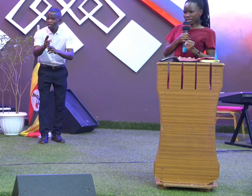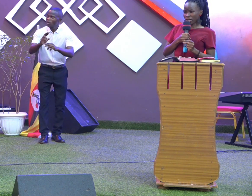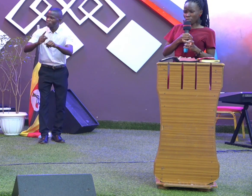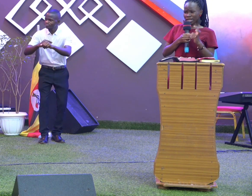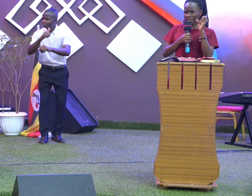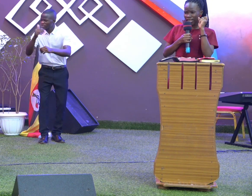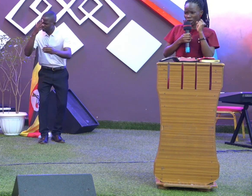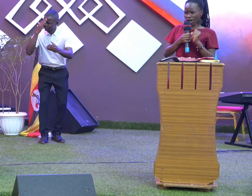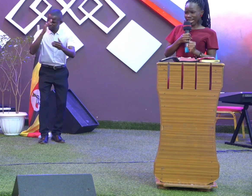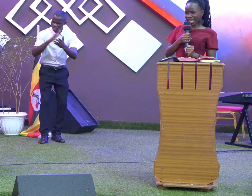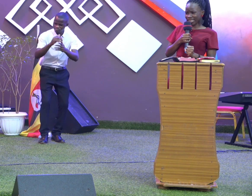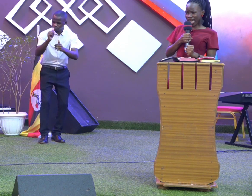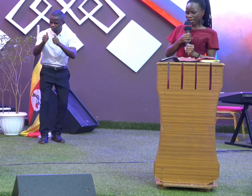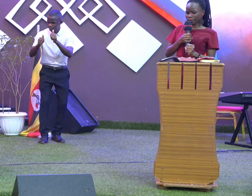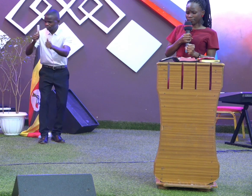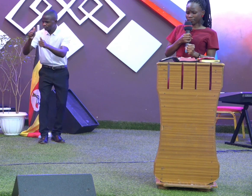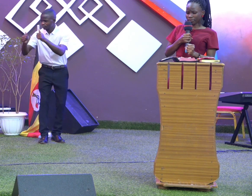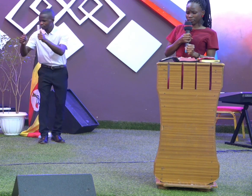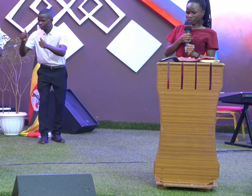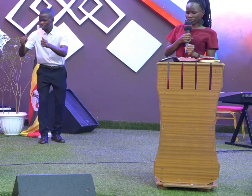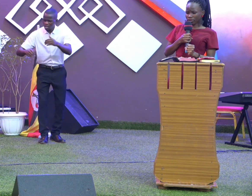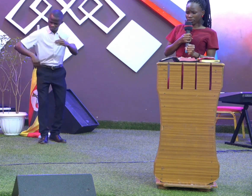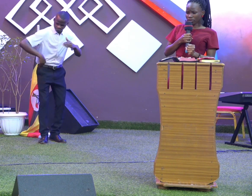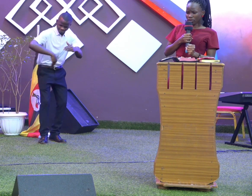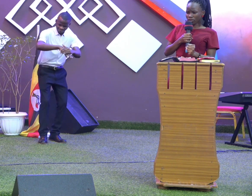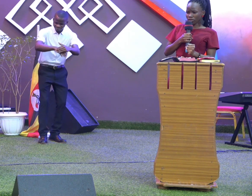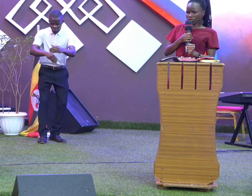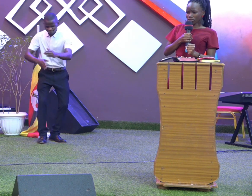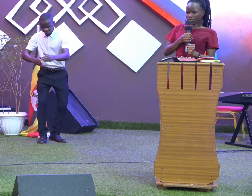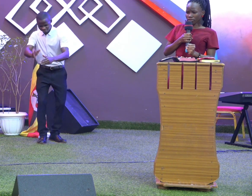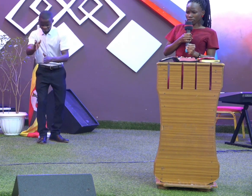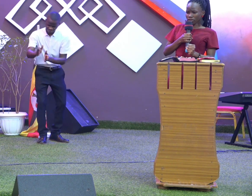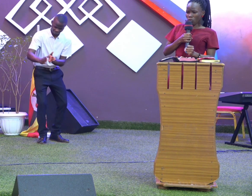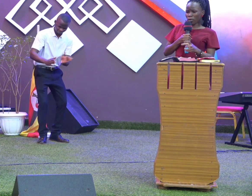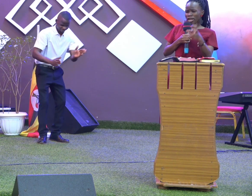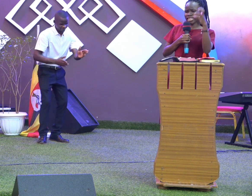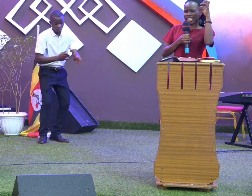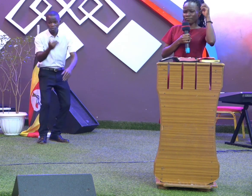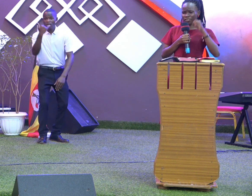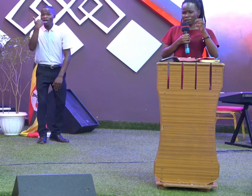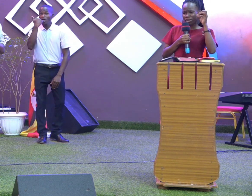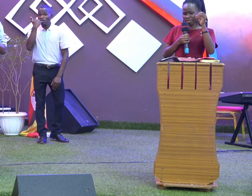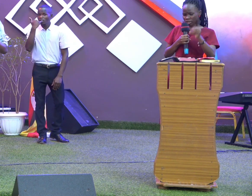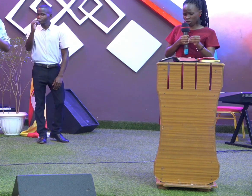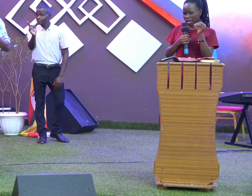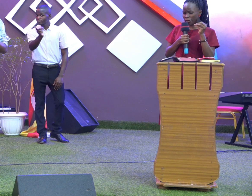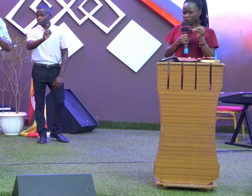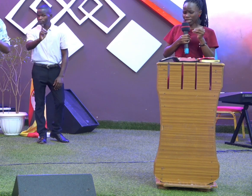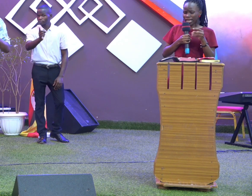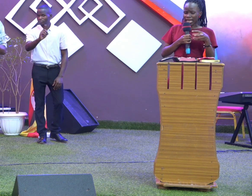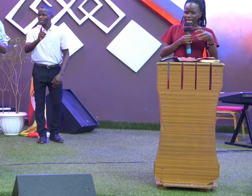akiririza munne. Believing in one another. Nga tusamba akapiira buli omu nga akaweereza munne awatali bujja. When we are taking forth the